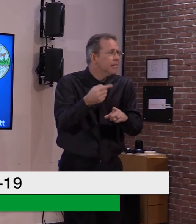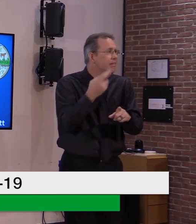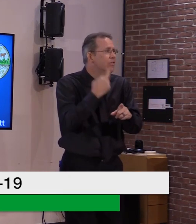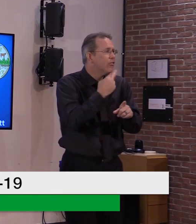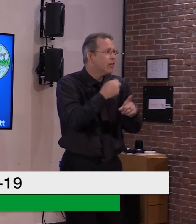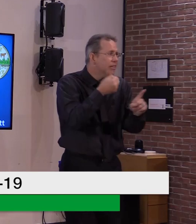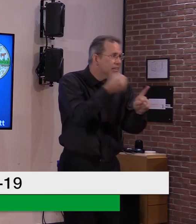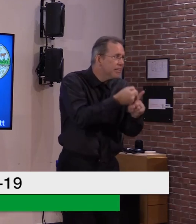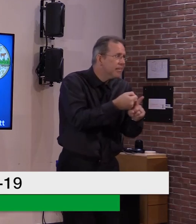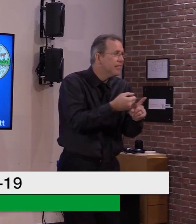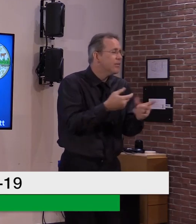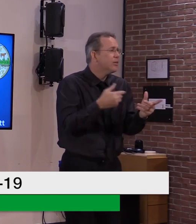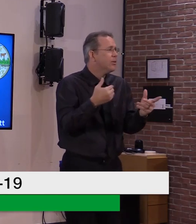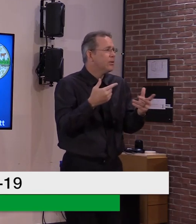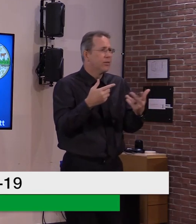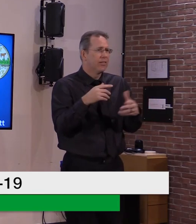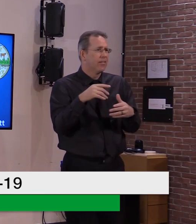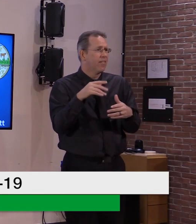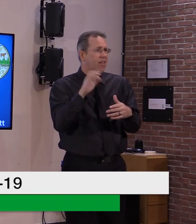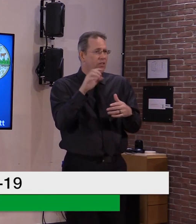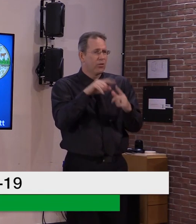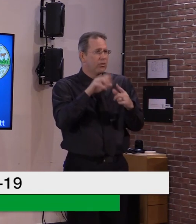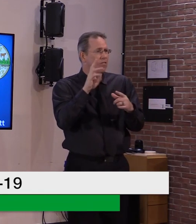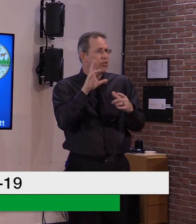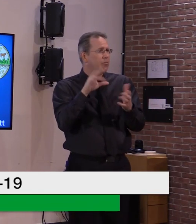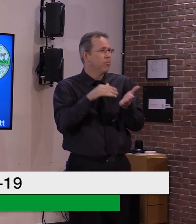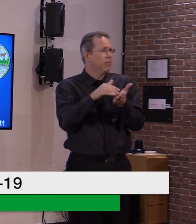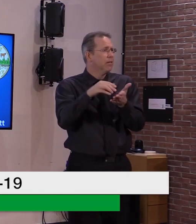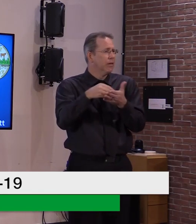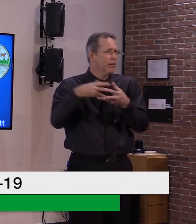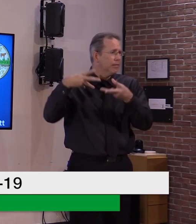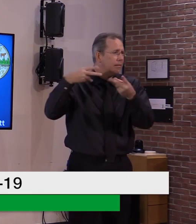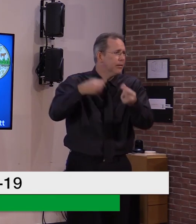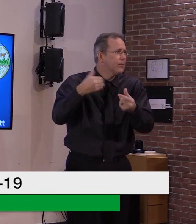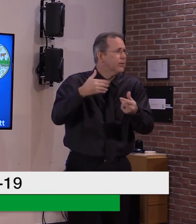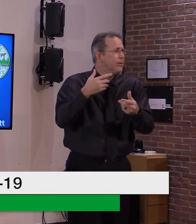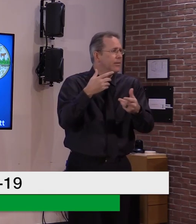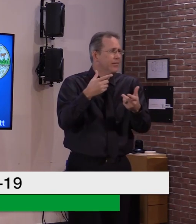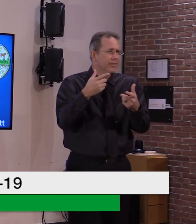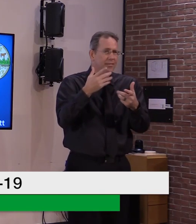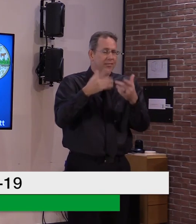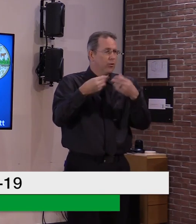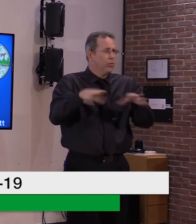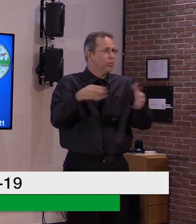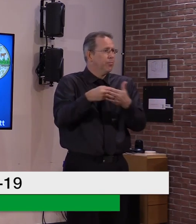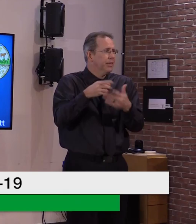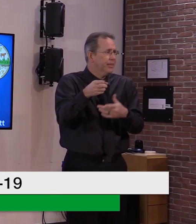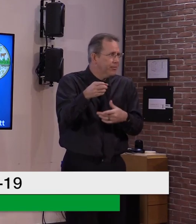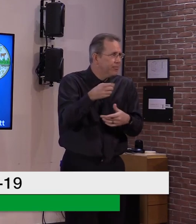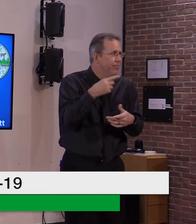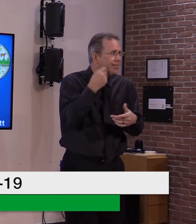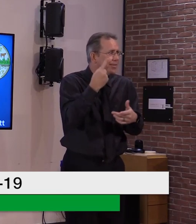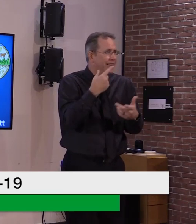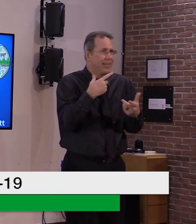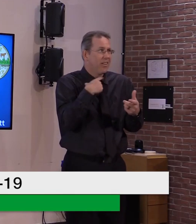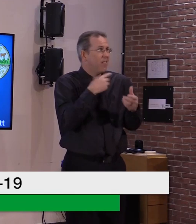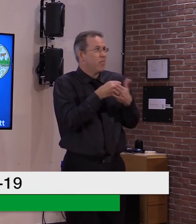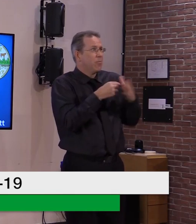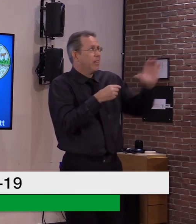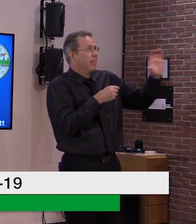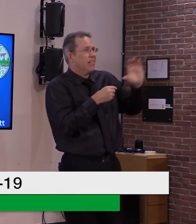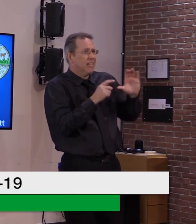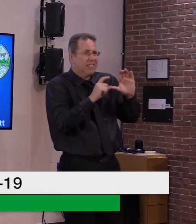don't have the resources to provide them with that assistance at this point in time but again i'm hopeful on that that congress will take